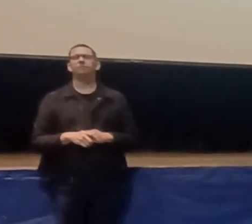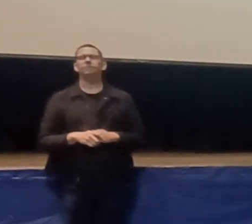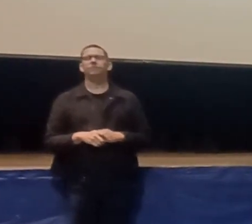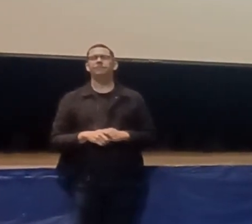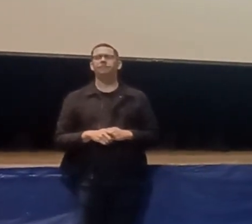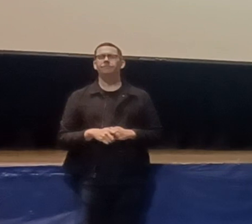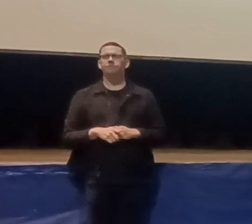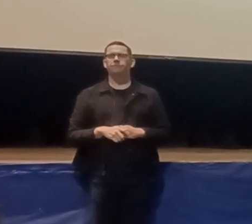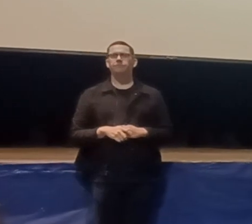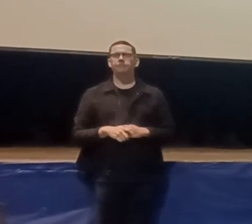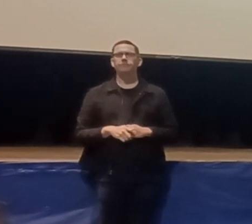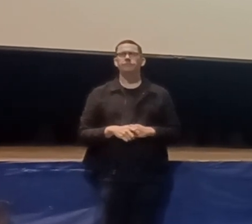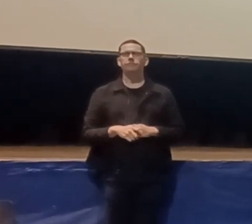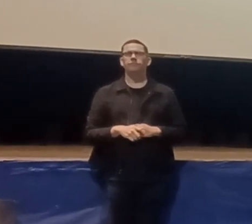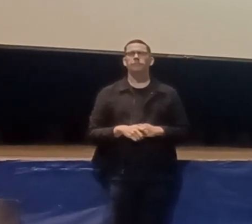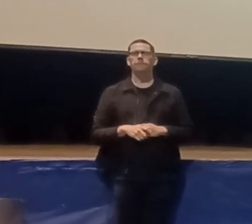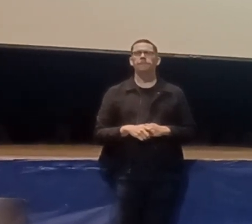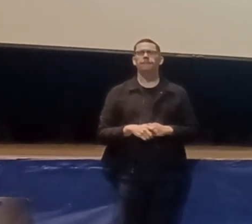loop here. Okay.